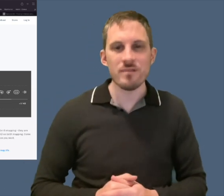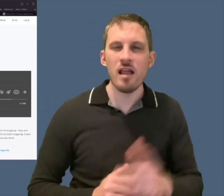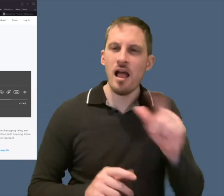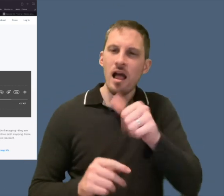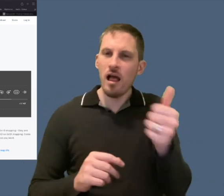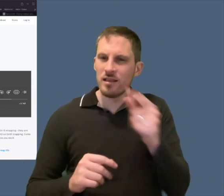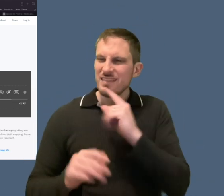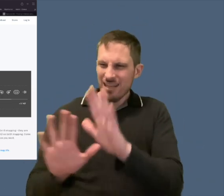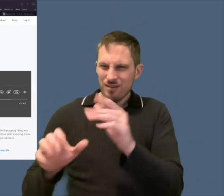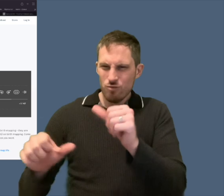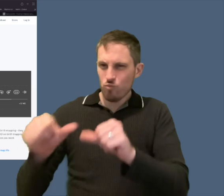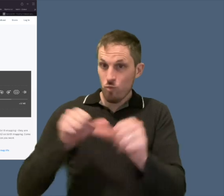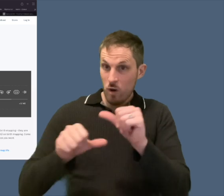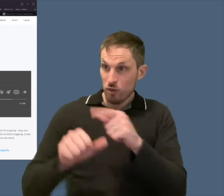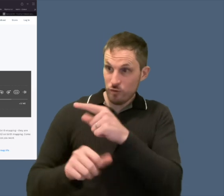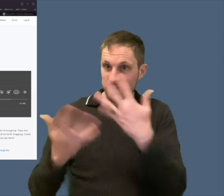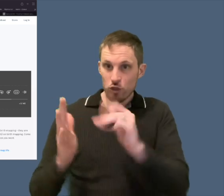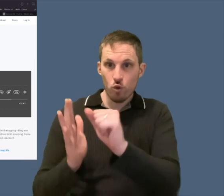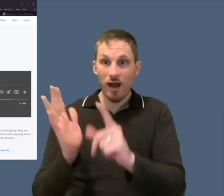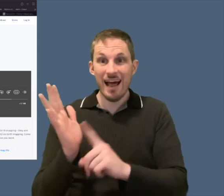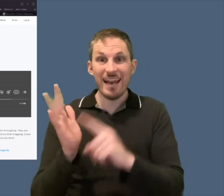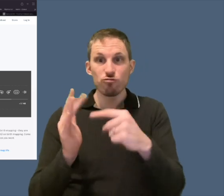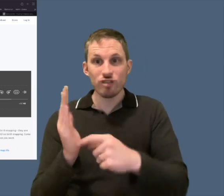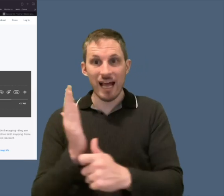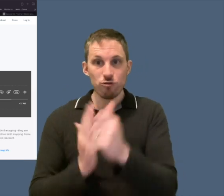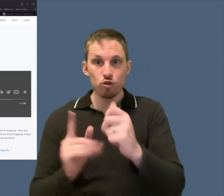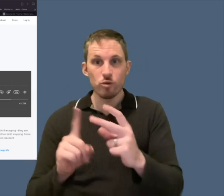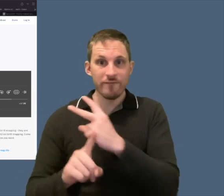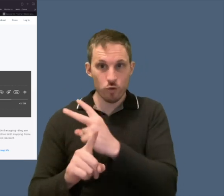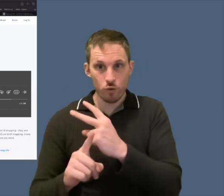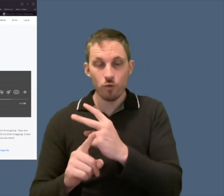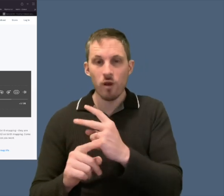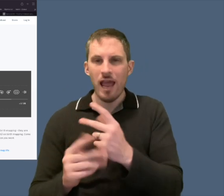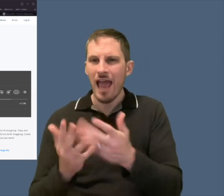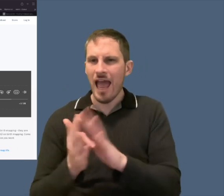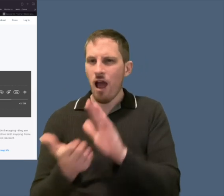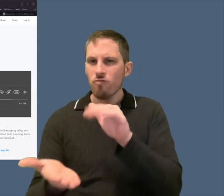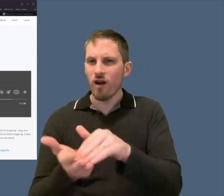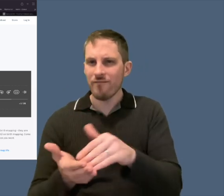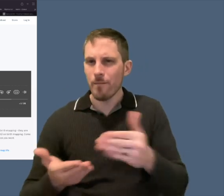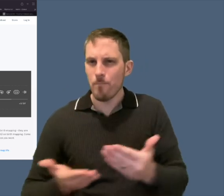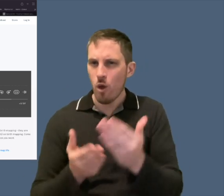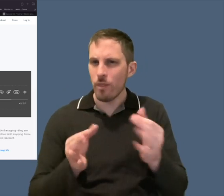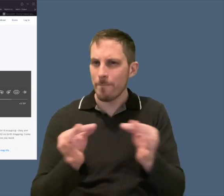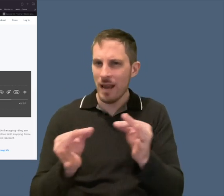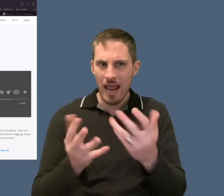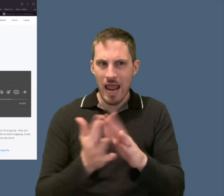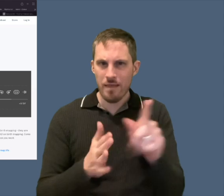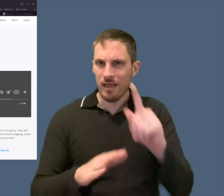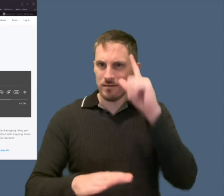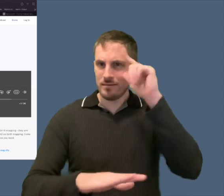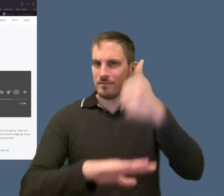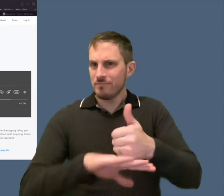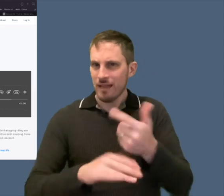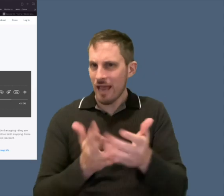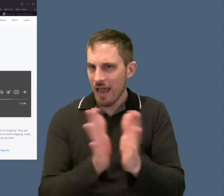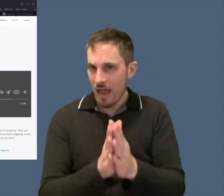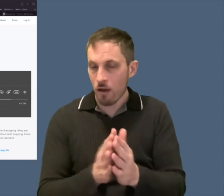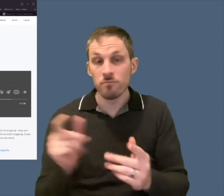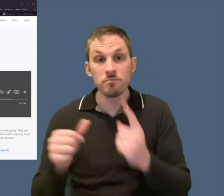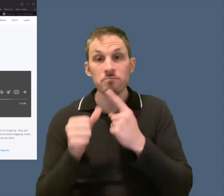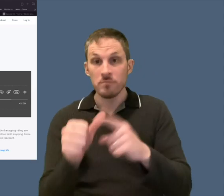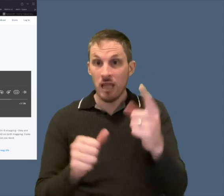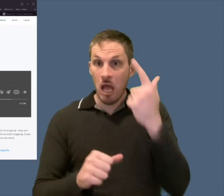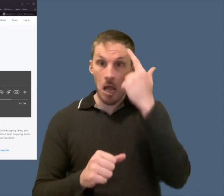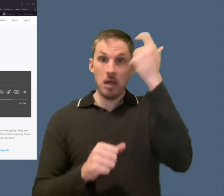bit. So you've just done your literature reviews. How did we get to birth plans? How did they come about? So they came about 40